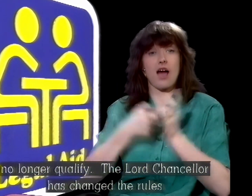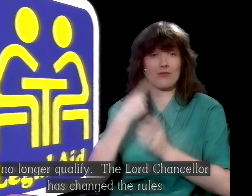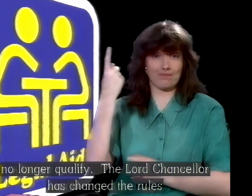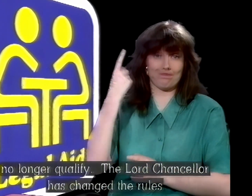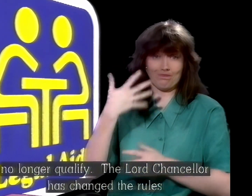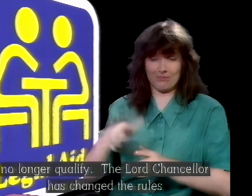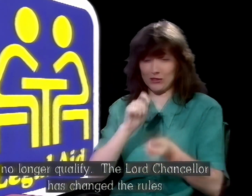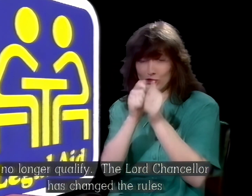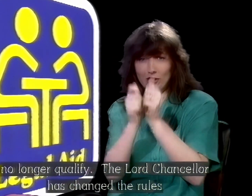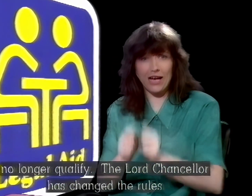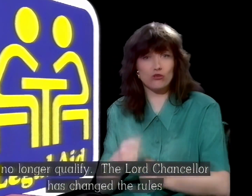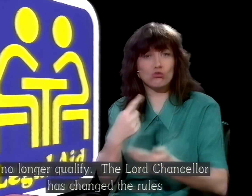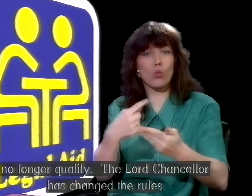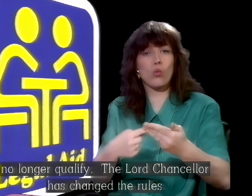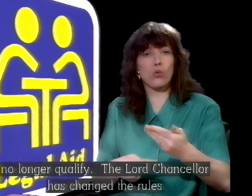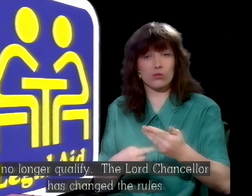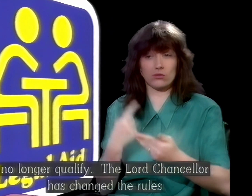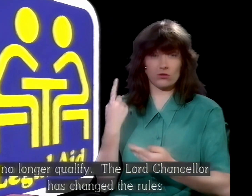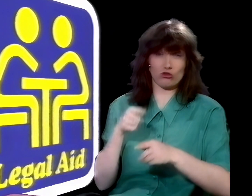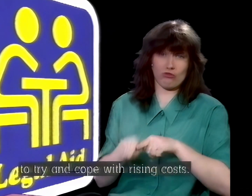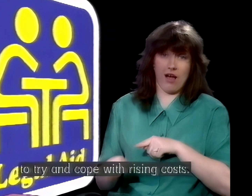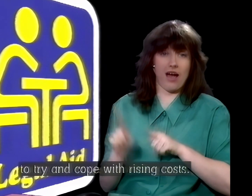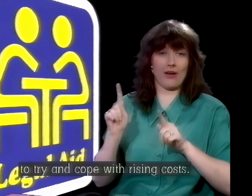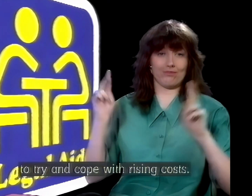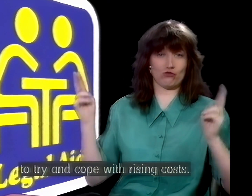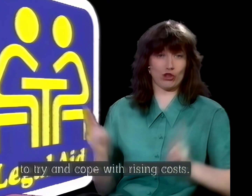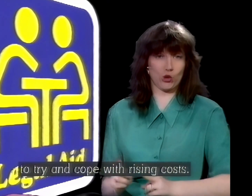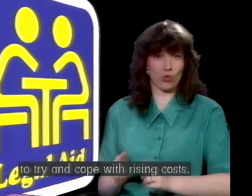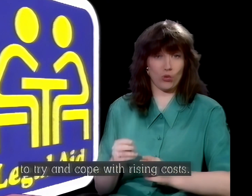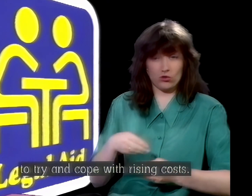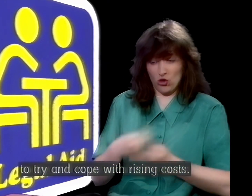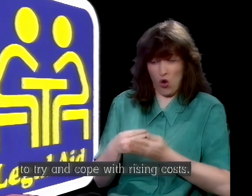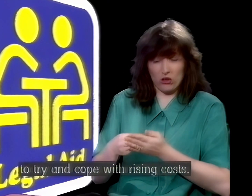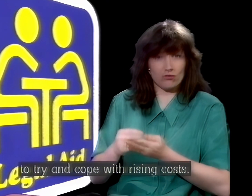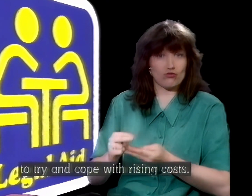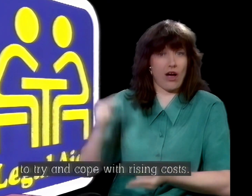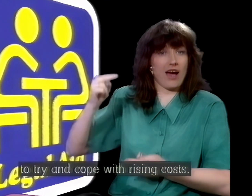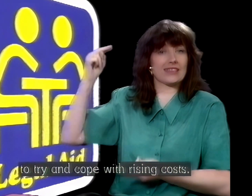Chancellor has changed the rules to try and cope with rising costs.